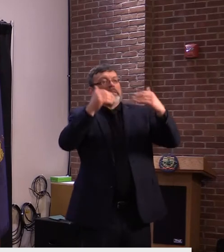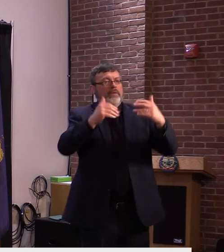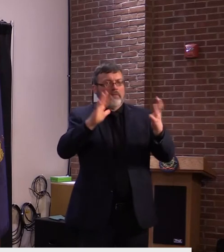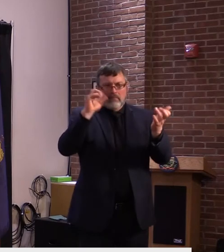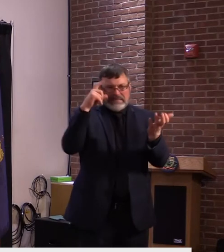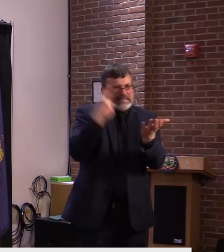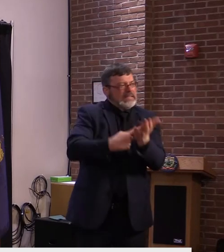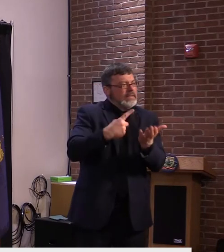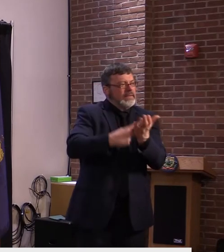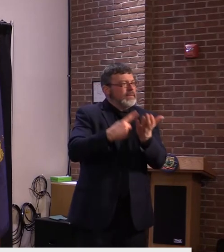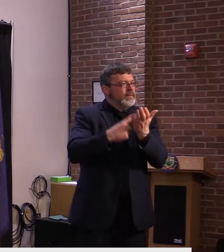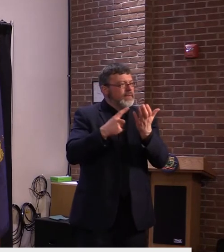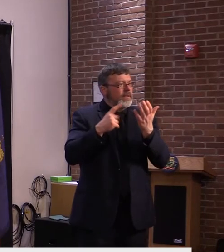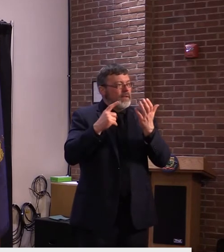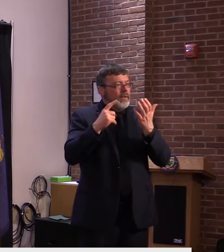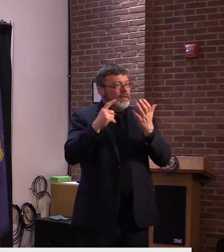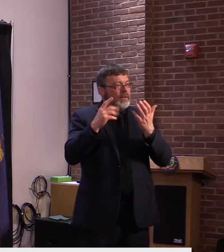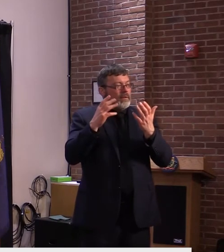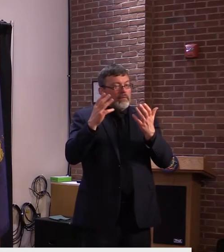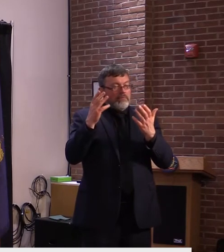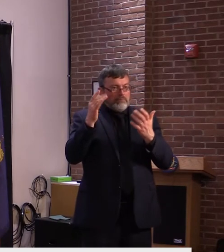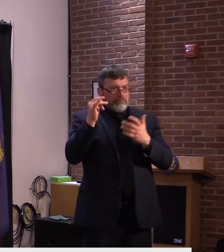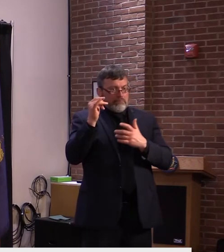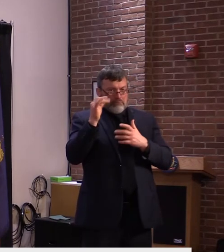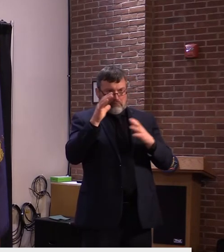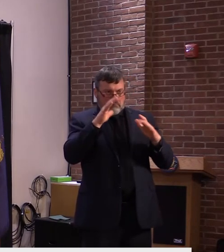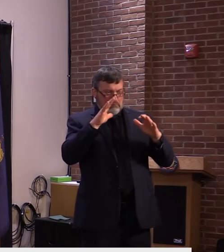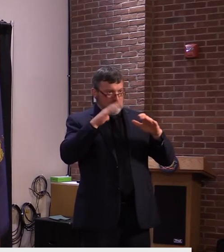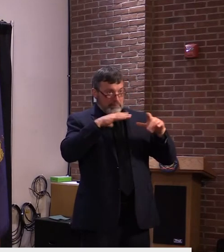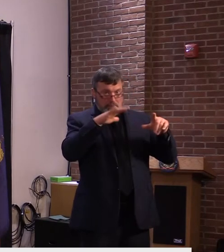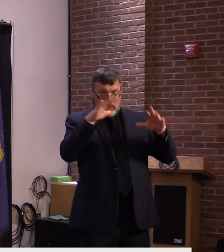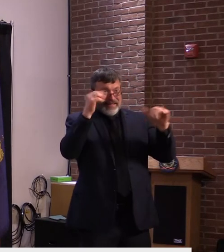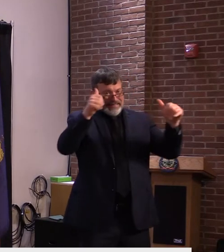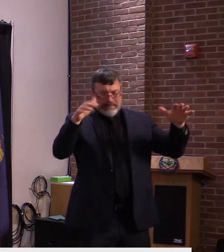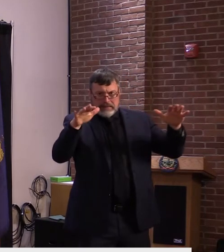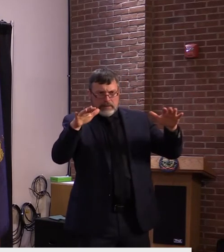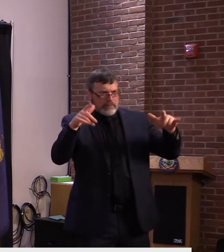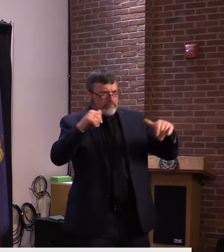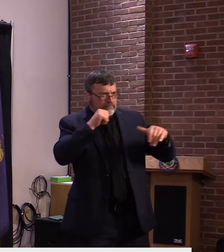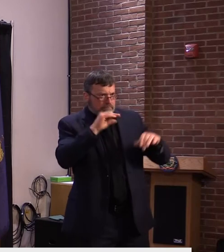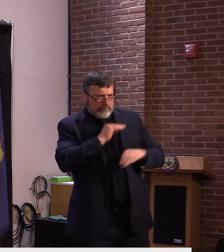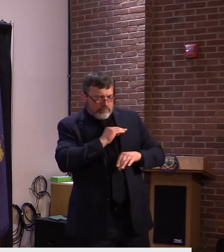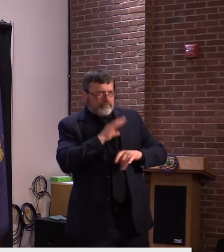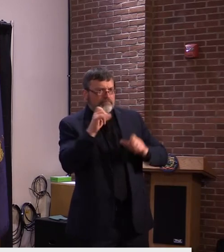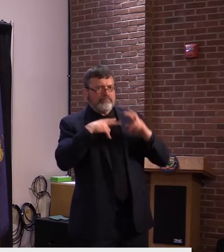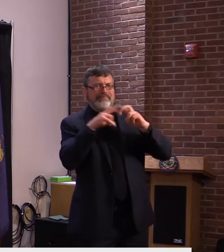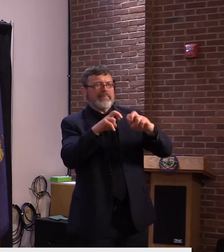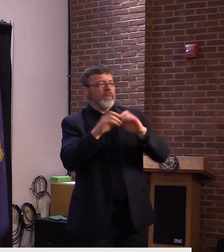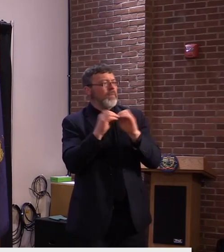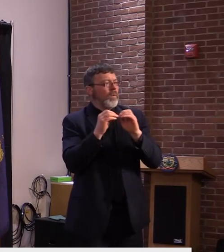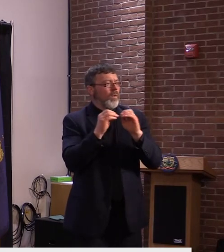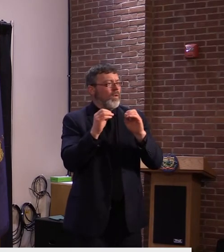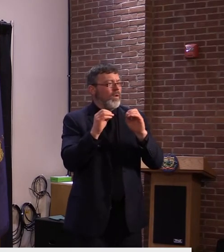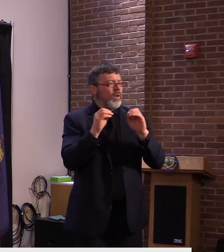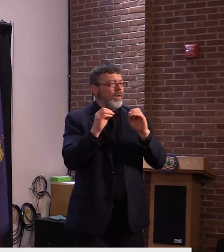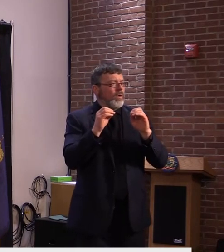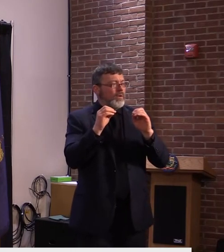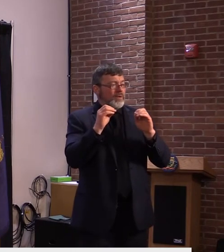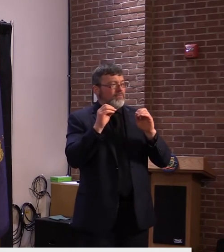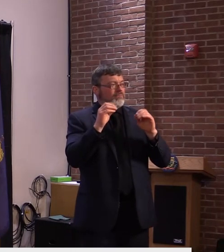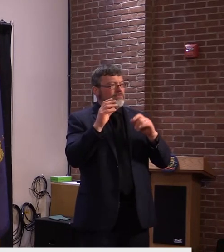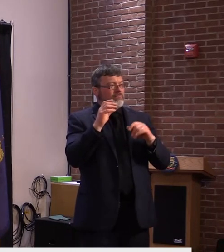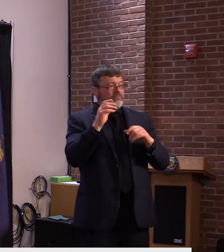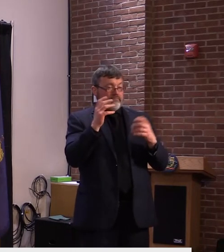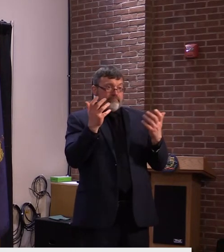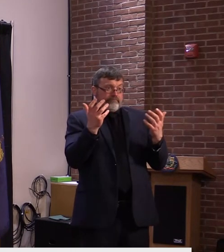the job if it isn't already complete. But the first thing we have to do is make up our minds that this is the direction